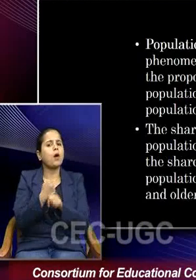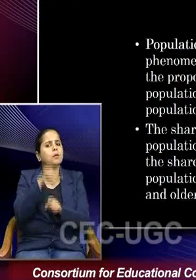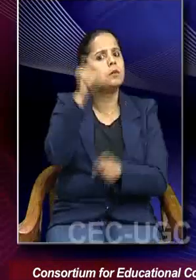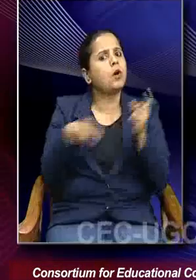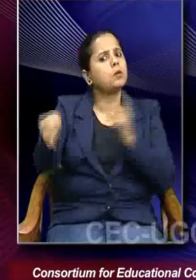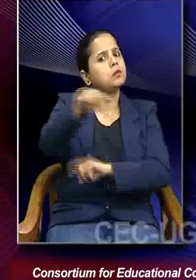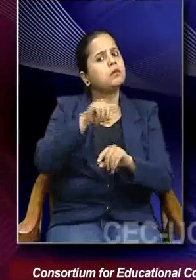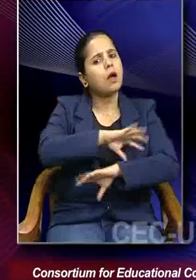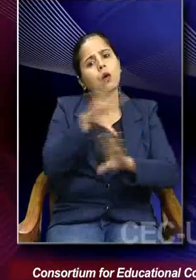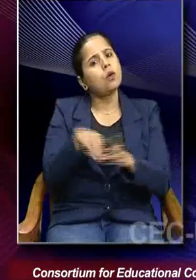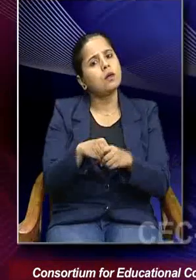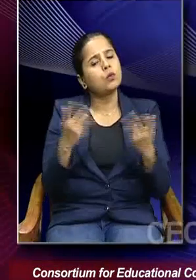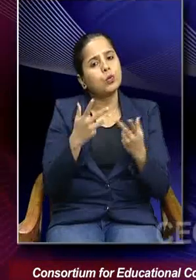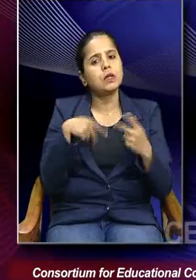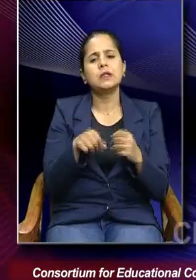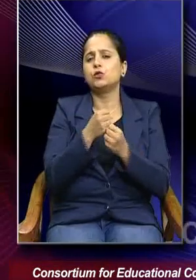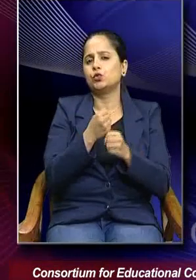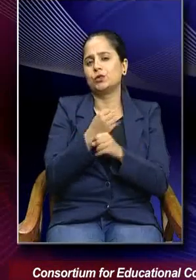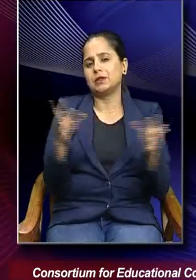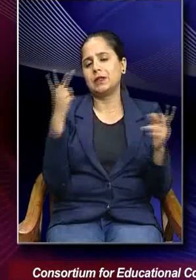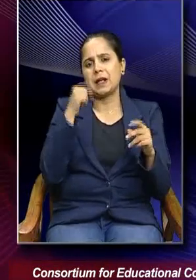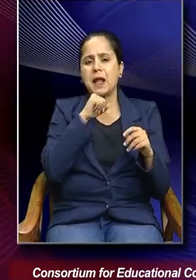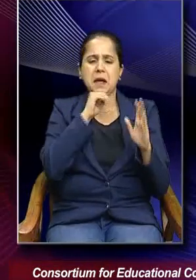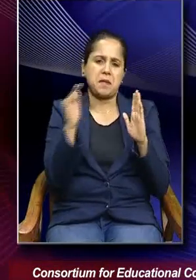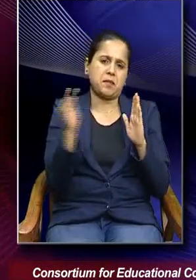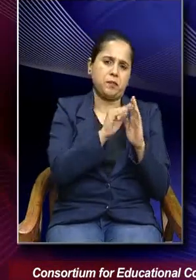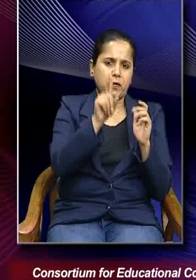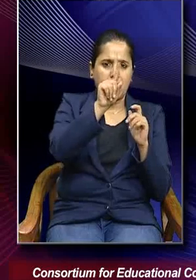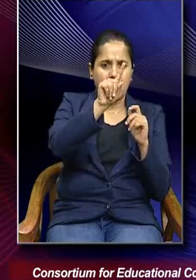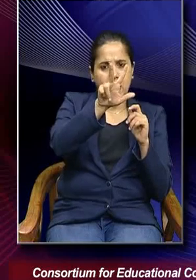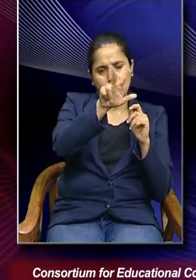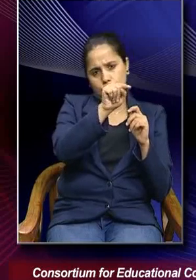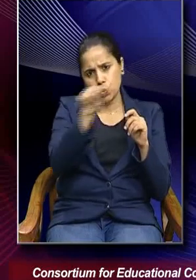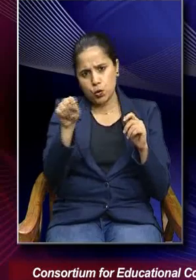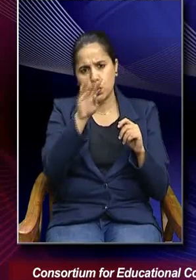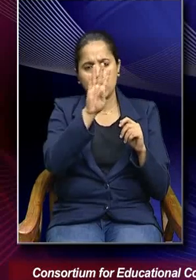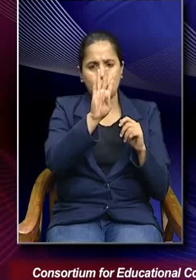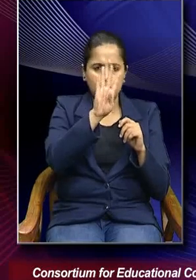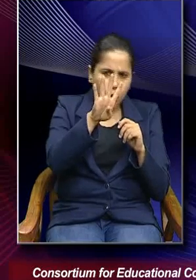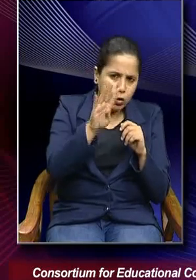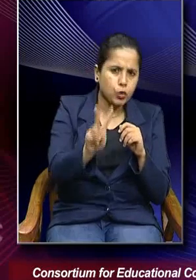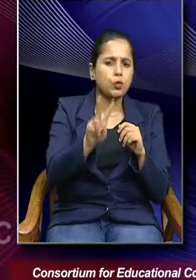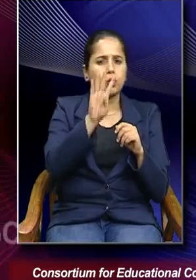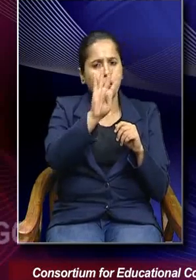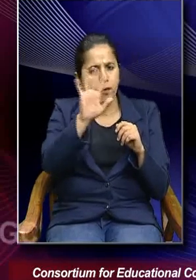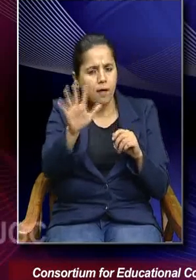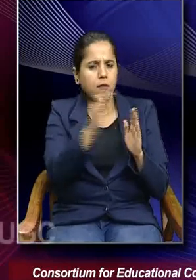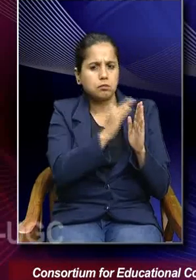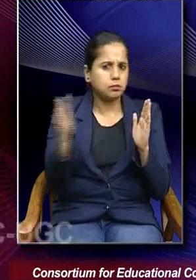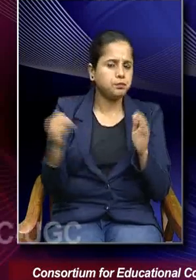The working population is generally in the age, say, of 18 to say 40, 45, which is the age